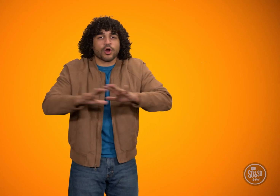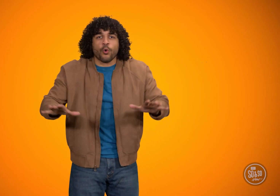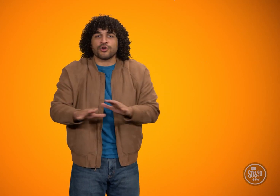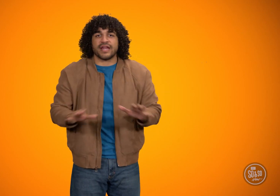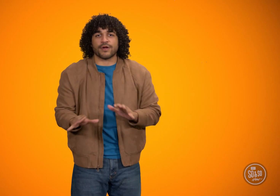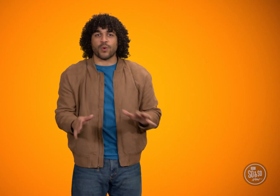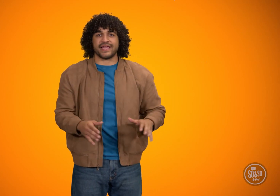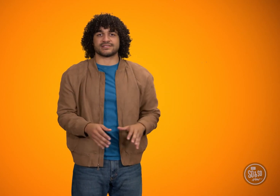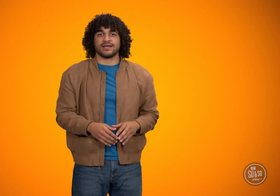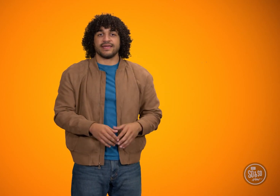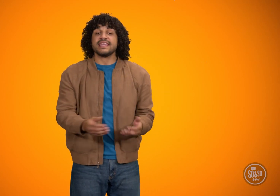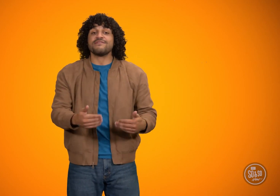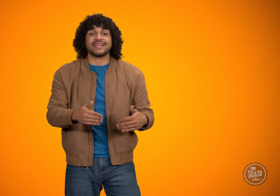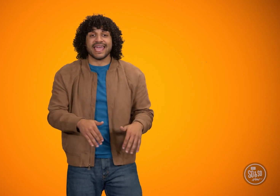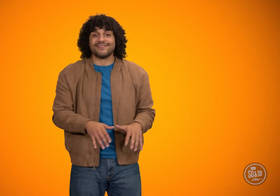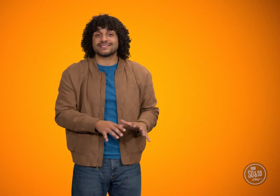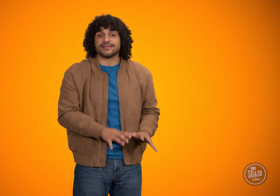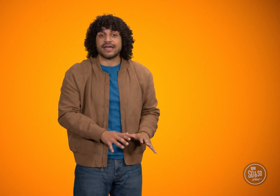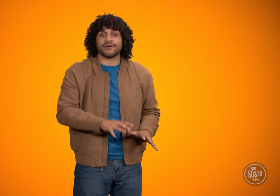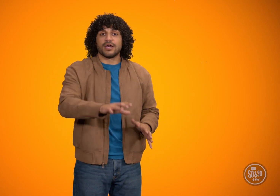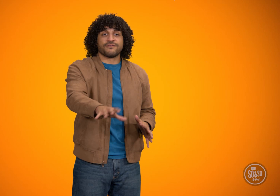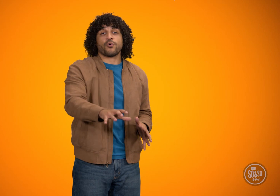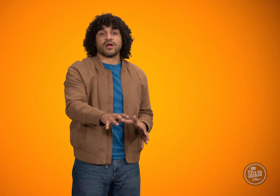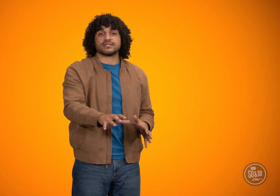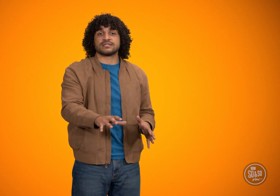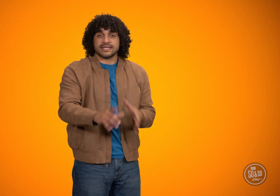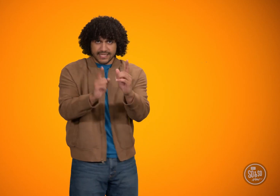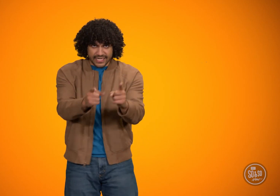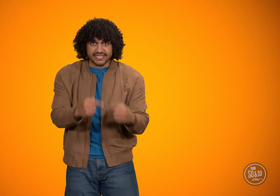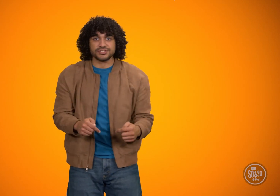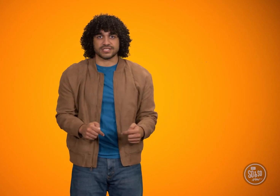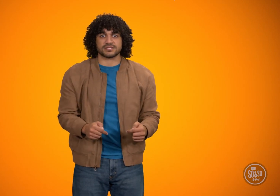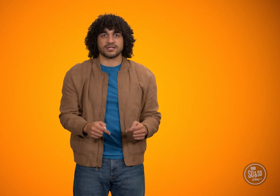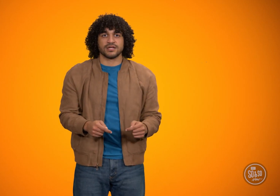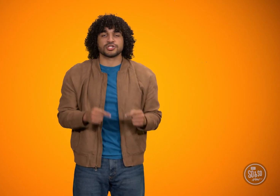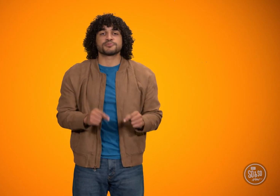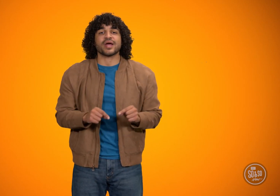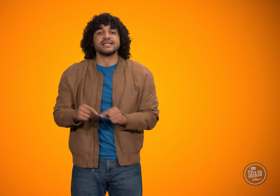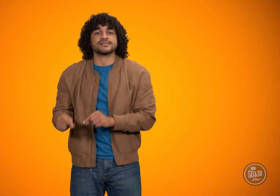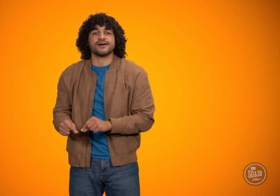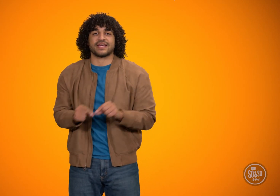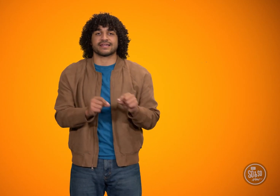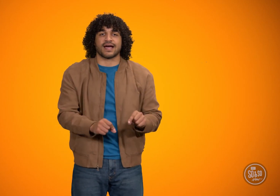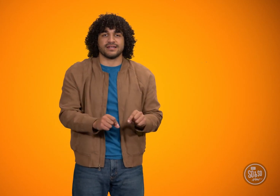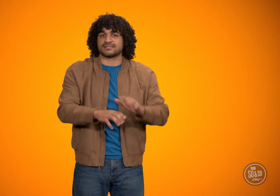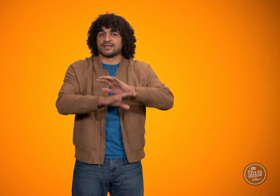extraordinary ways he even gave his life for us and he teaches us to spread his love and kindness